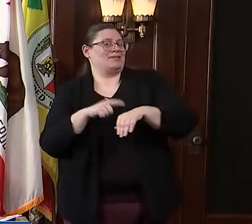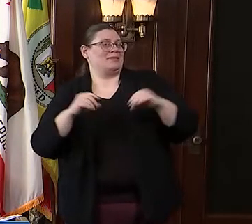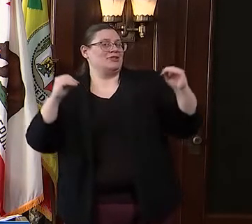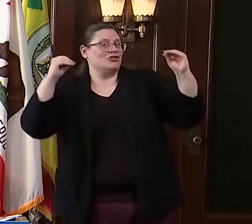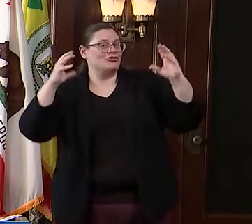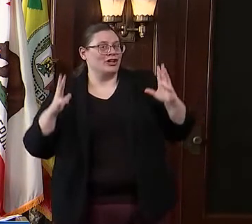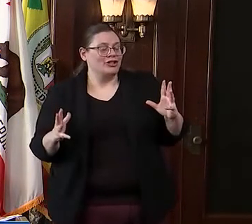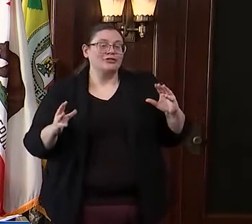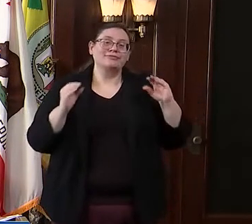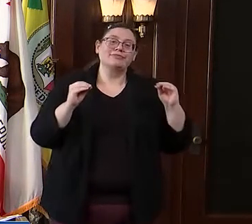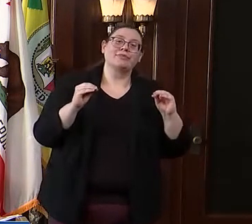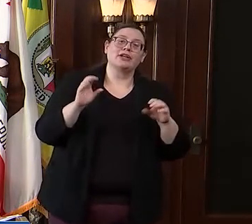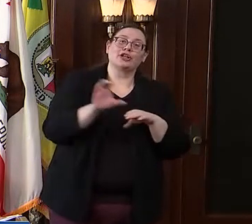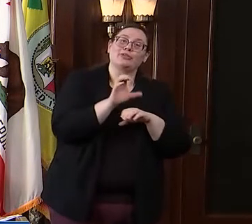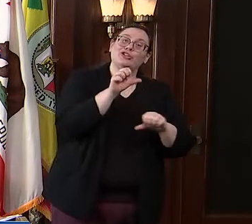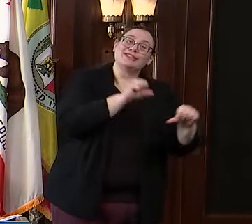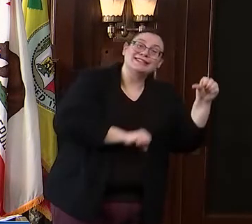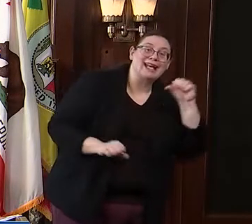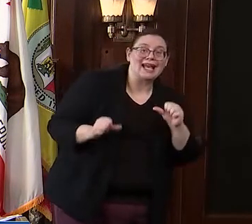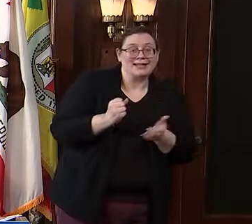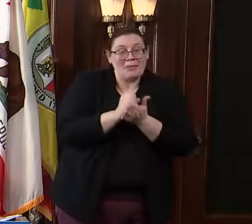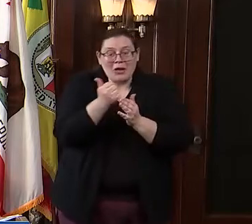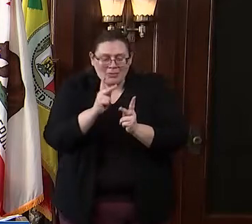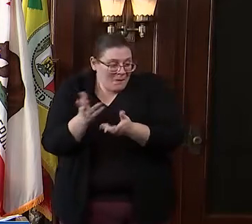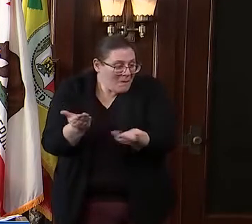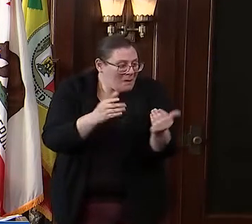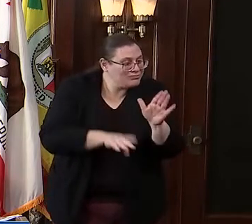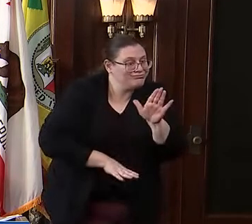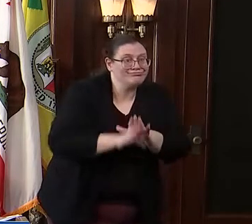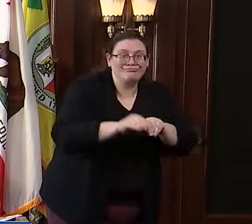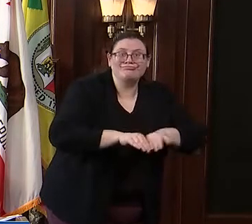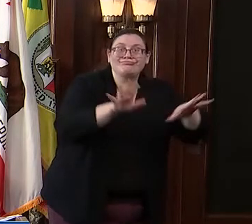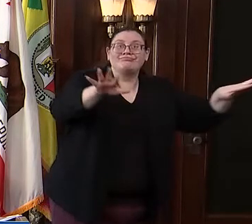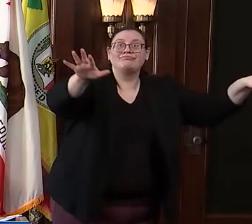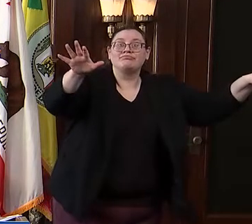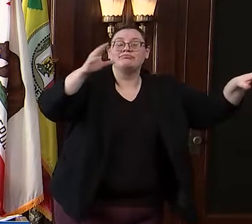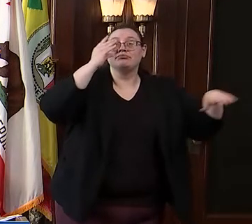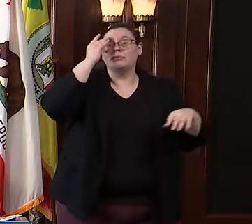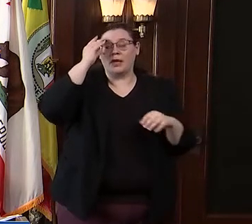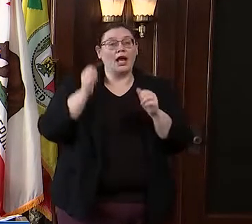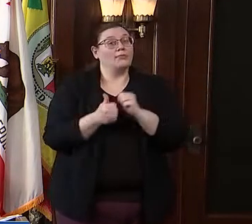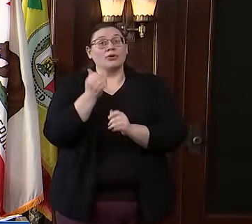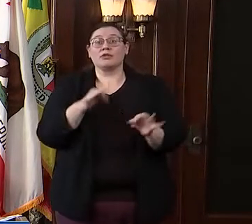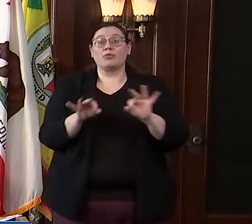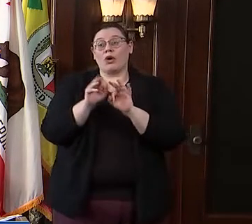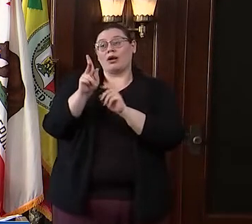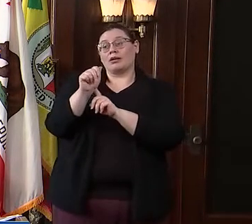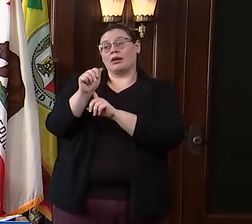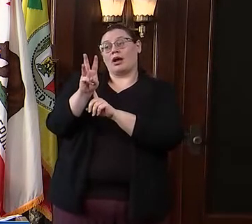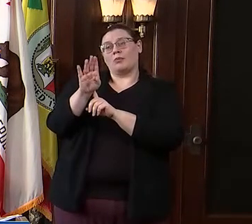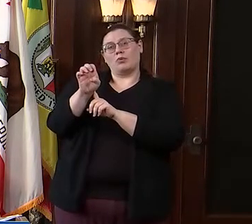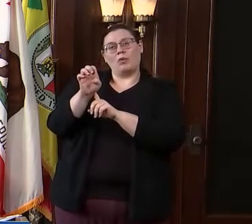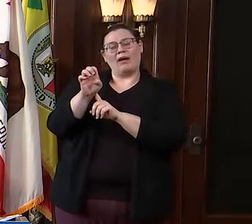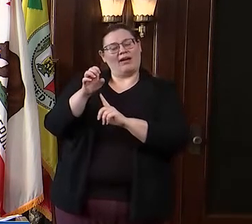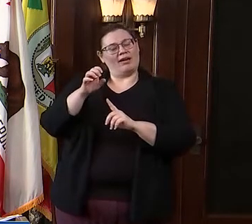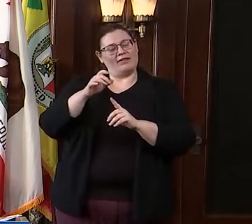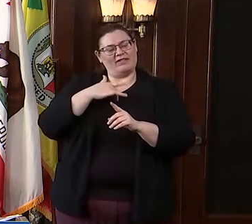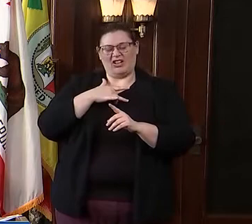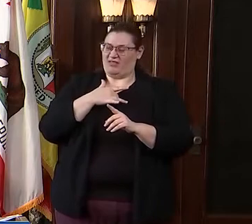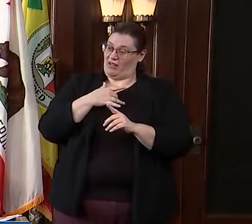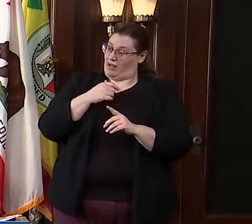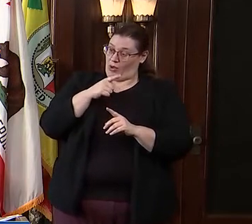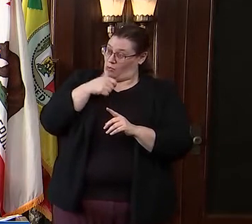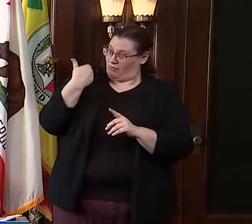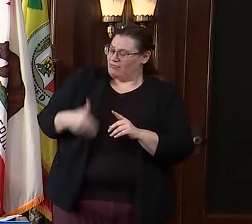teaching computer science and helping others to pursue their dreams. And above all, Kabwe defined himself by his family. He